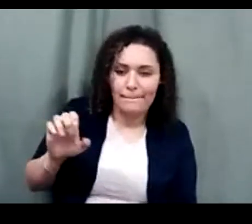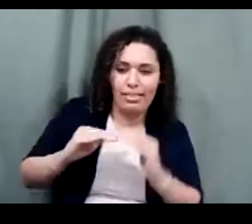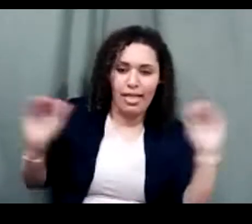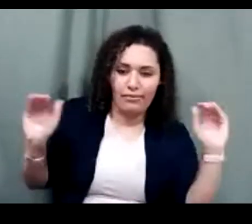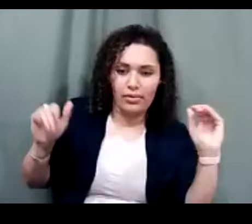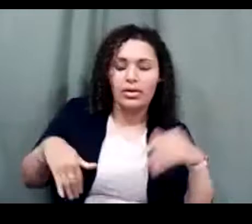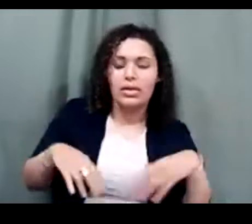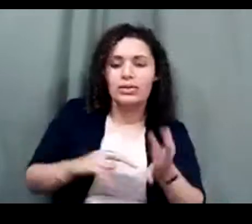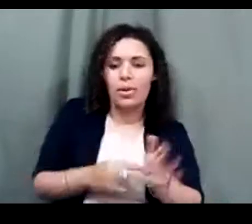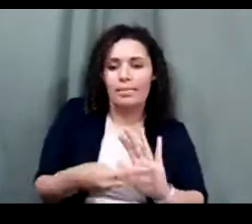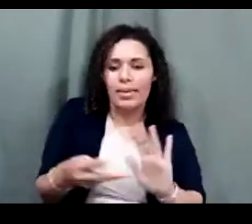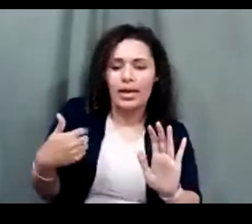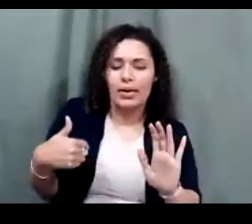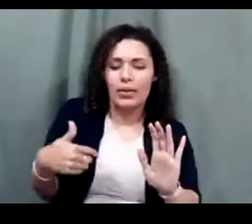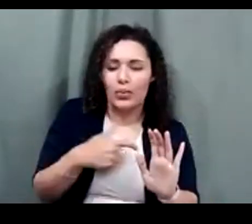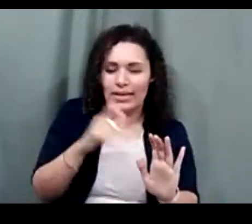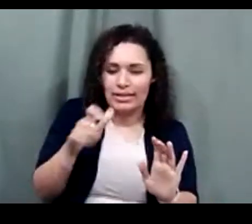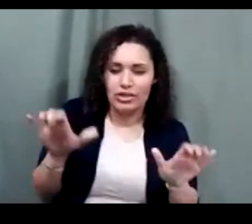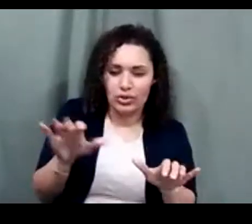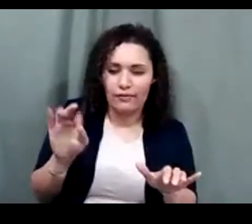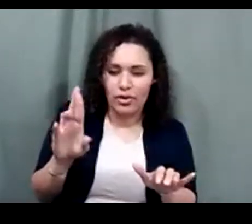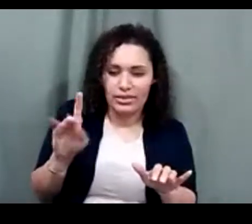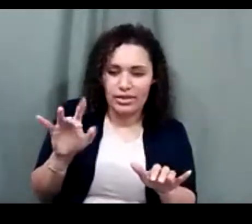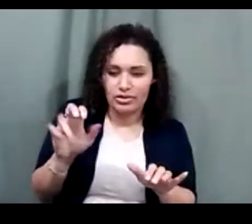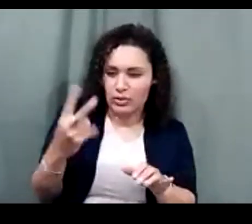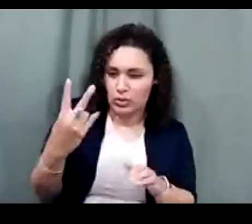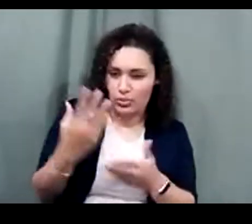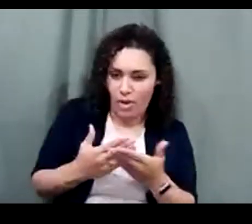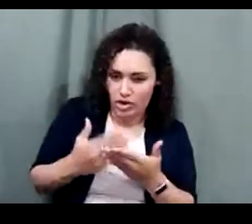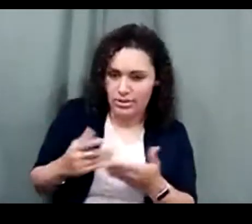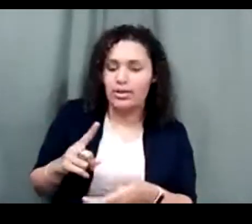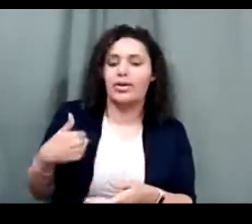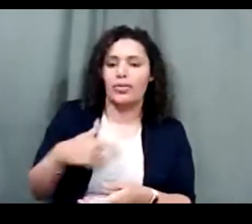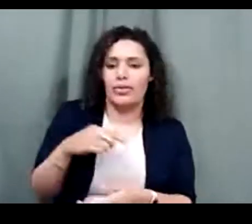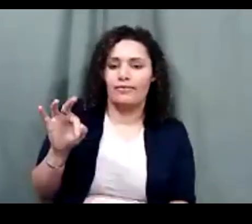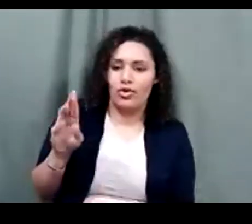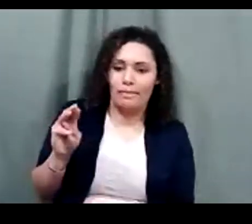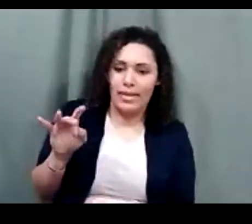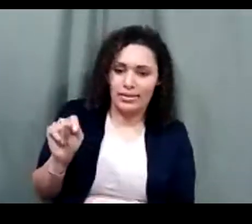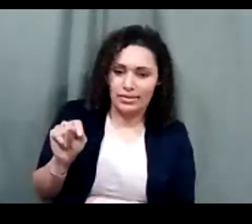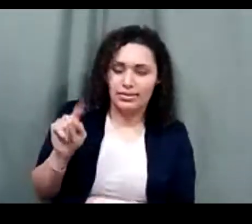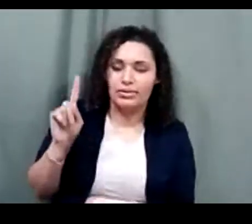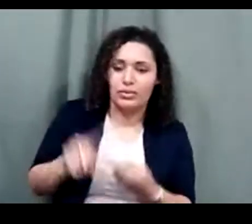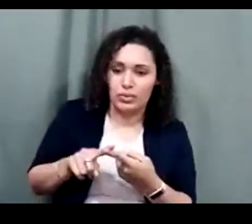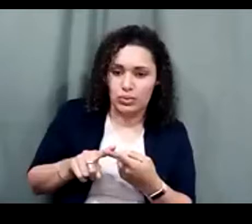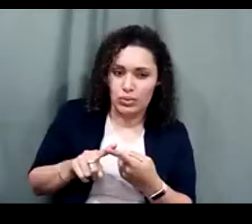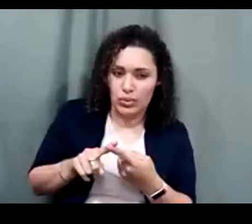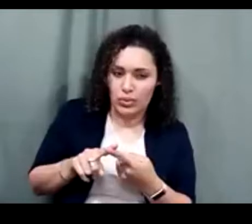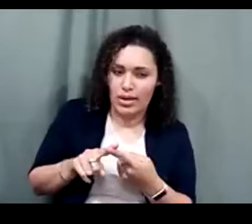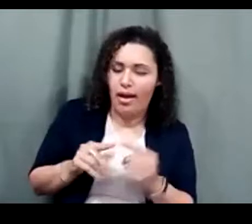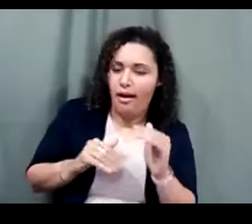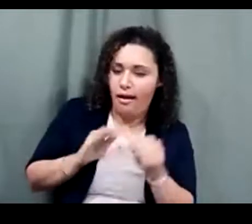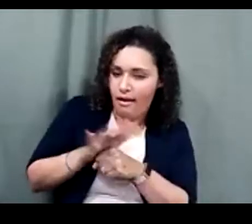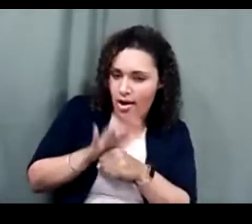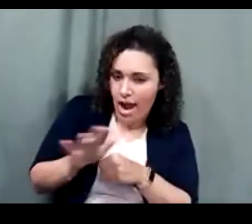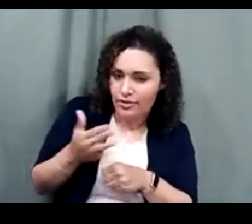we didn't do the fermentation in 2 parts, really. We fermented it up to the point where we thought it had enough sugar left